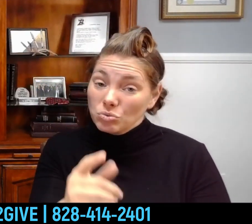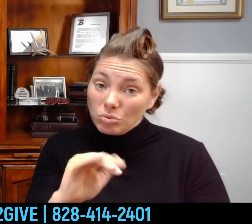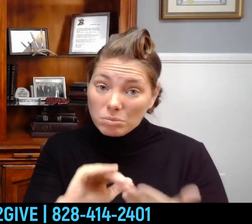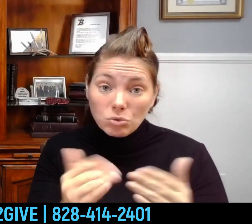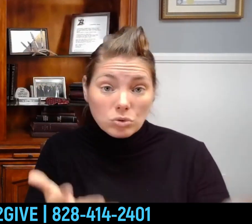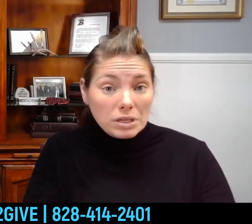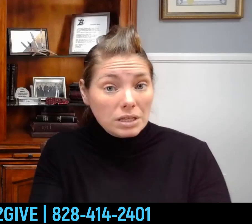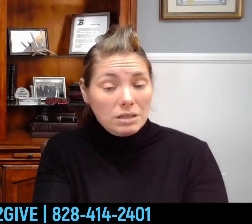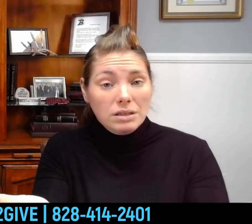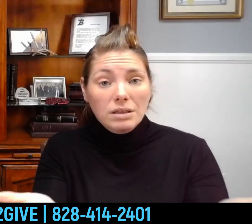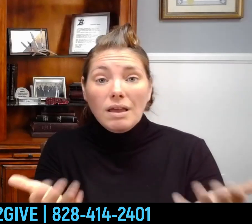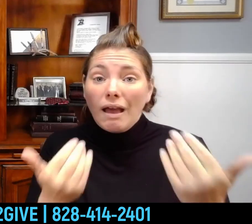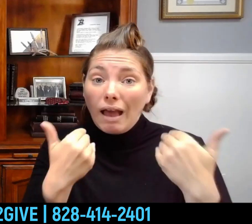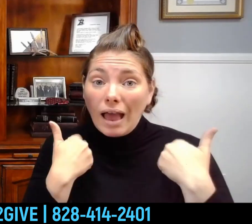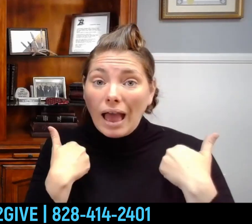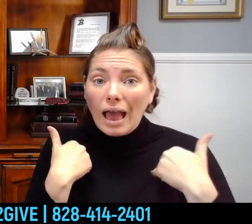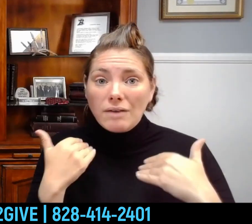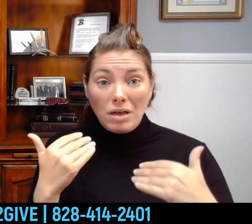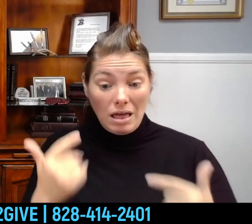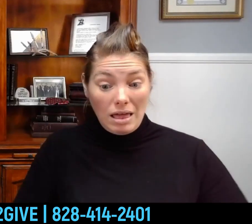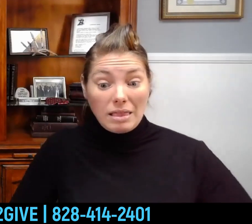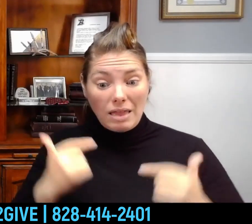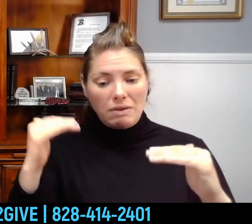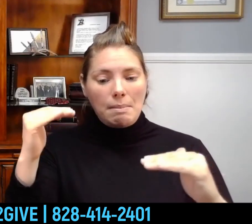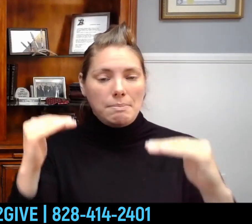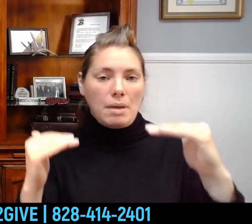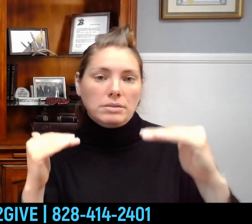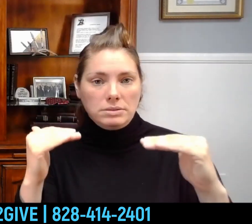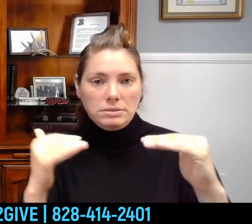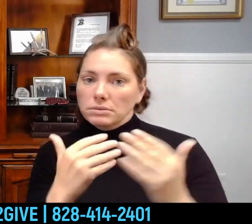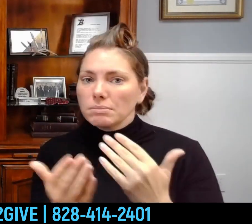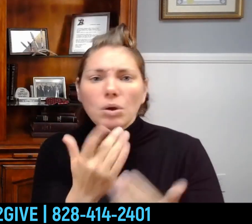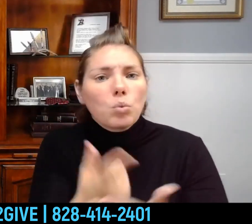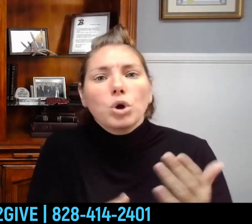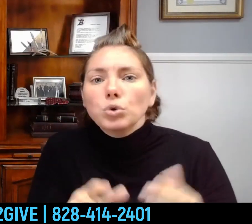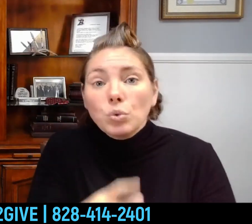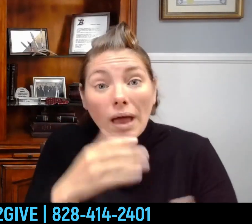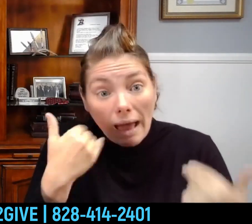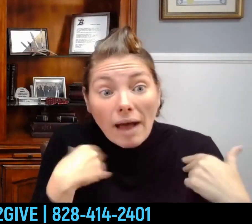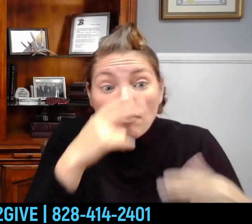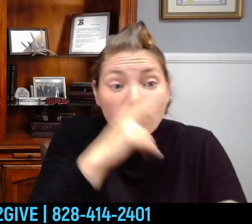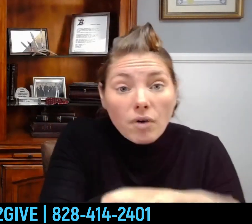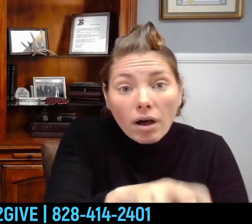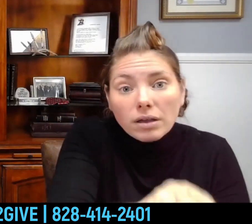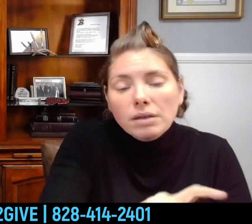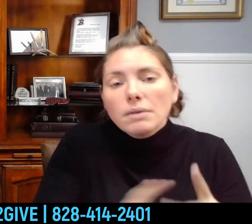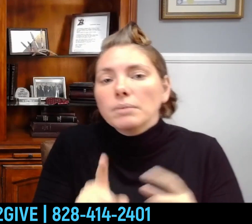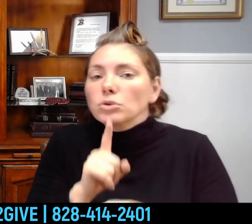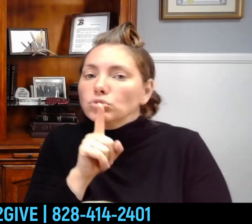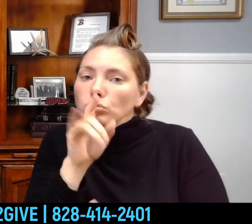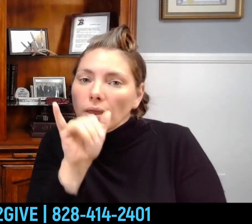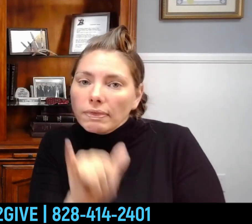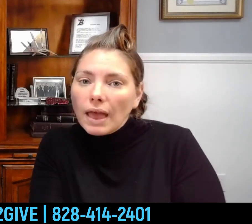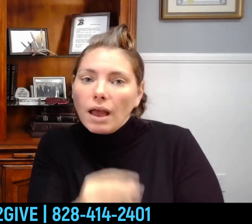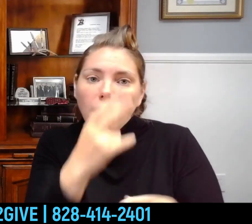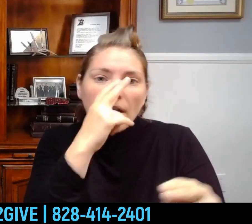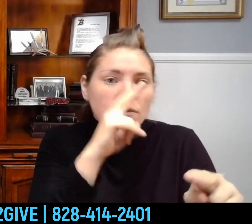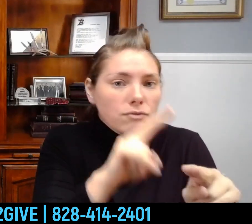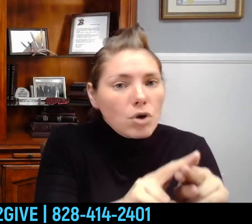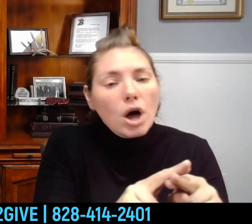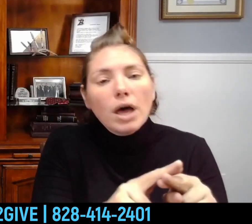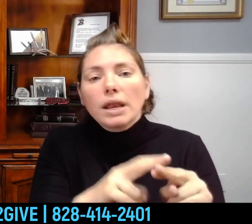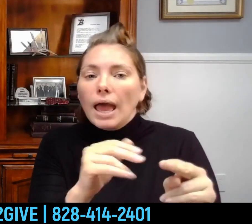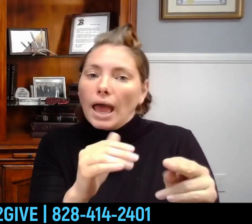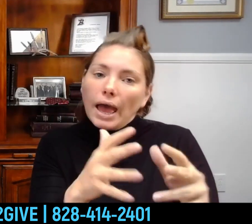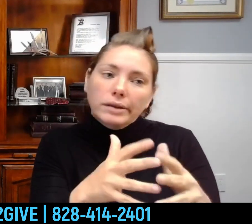community, to have a balanced life. No matter what you do, have fun, but make sure that your fun and your